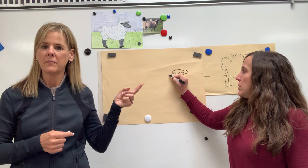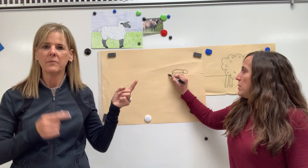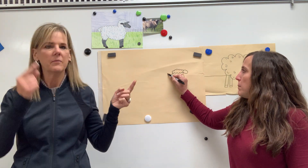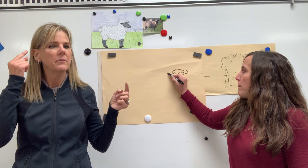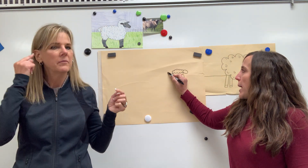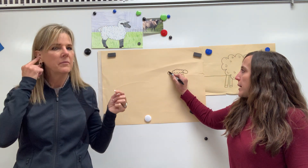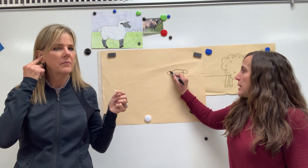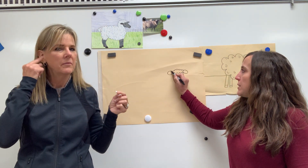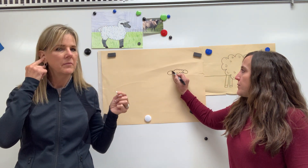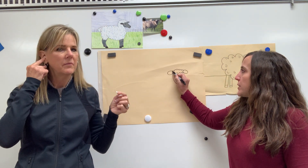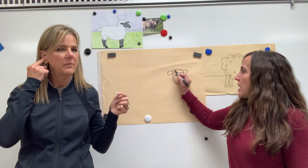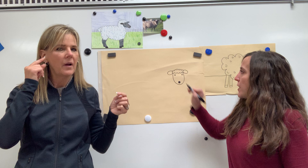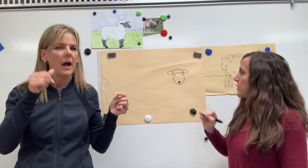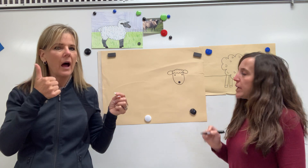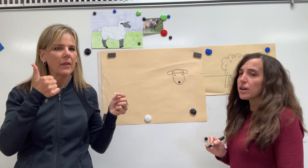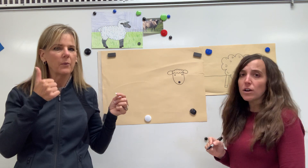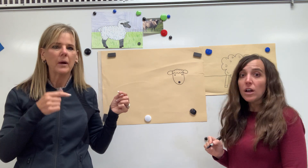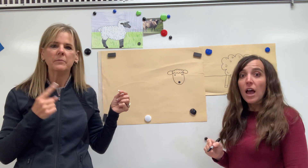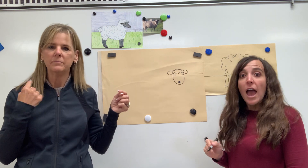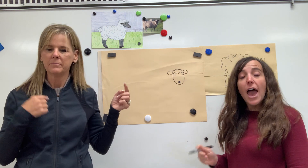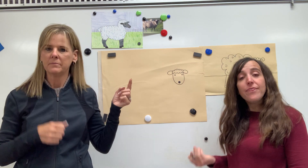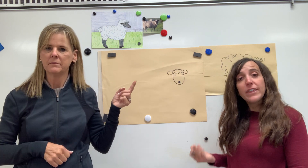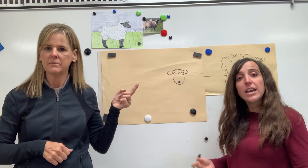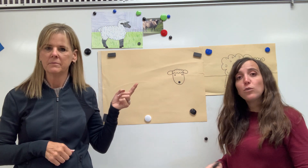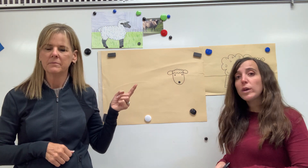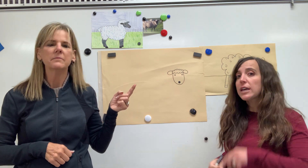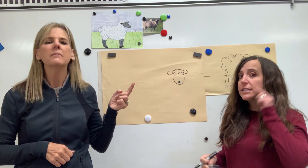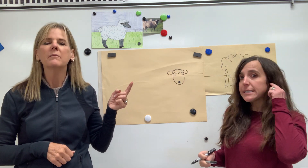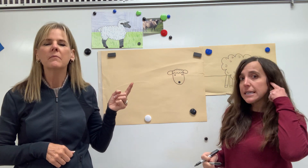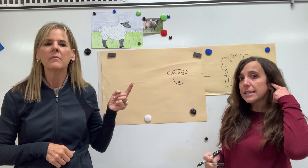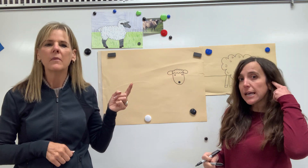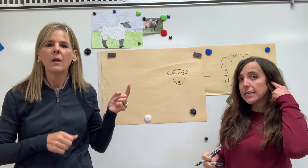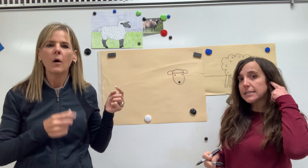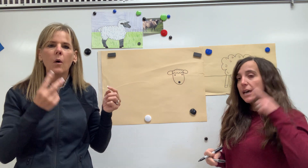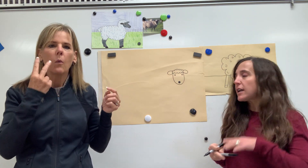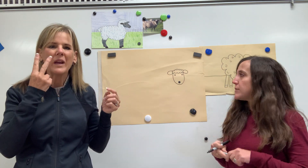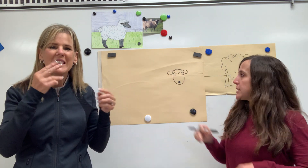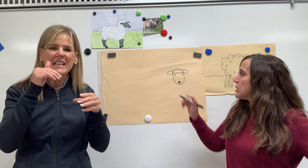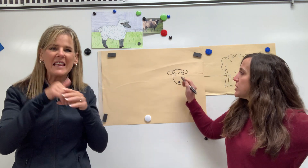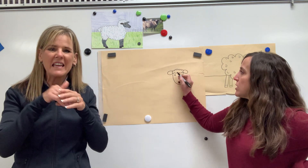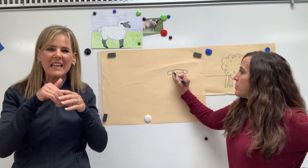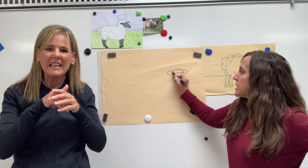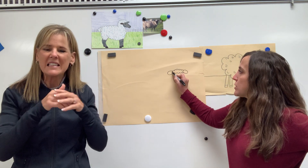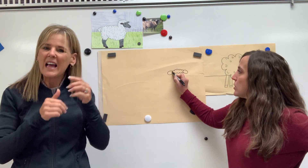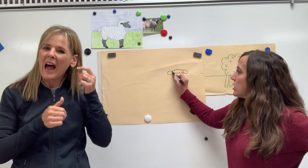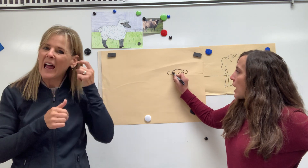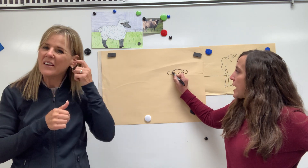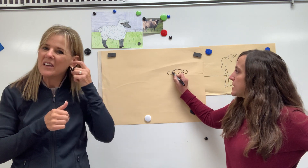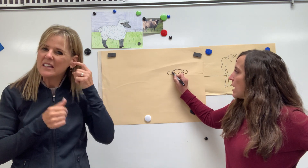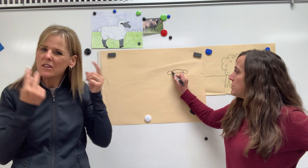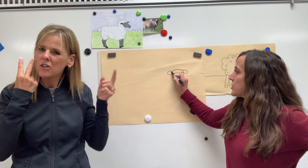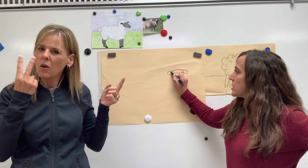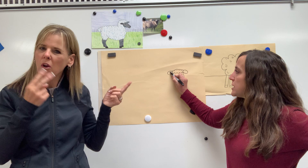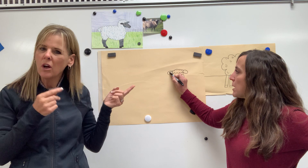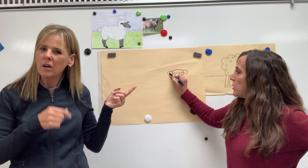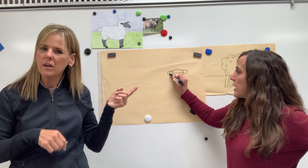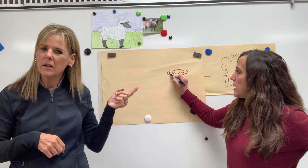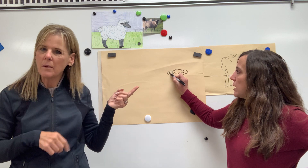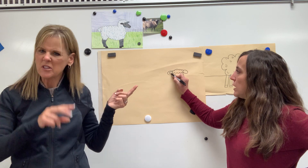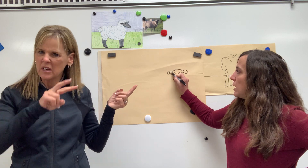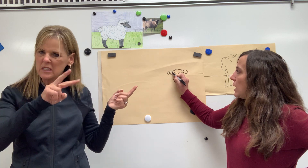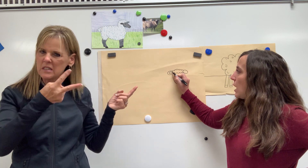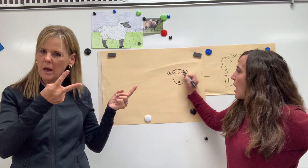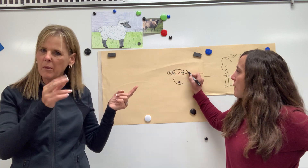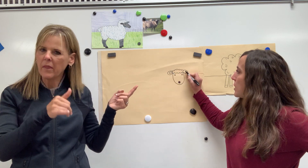out, back in for the other ear. And then we can see the inside of his ears a little bit. So look guys, I'm just going to double